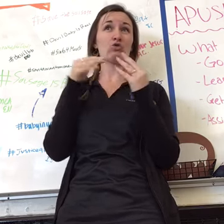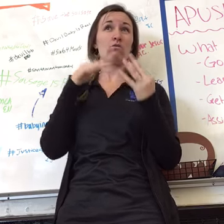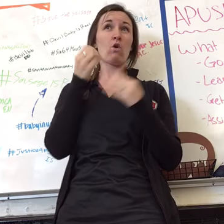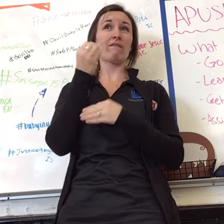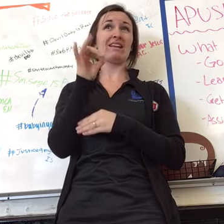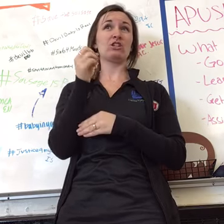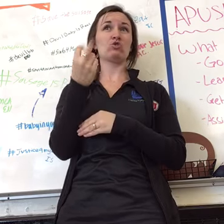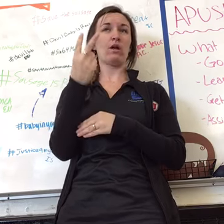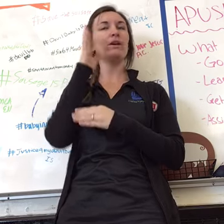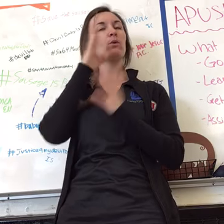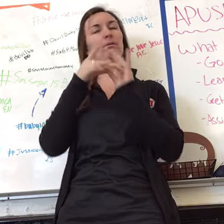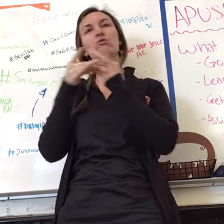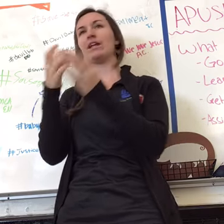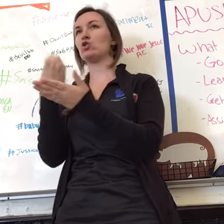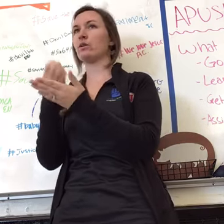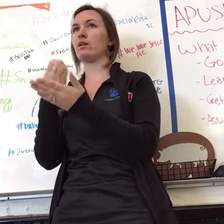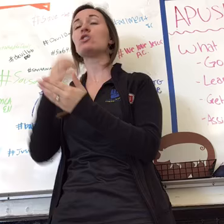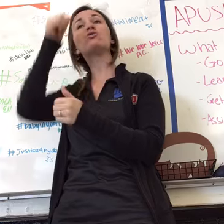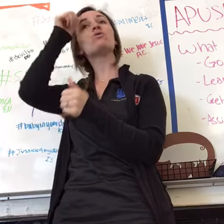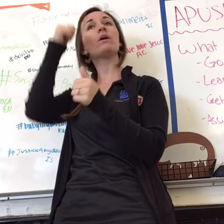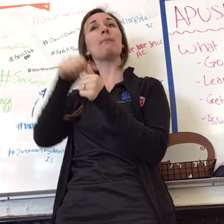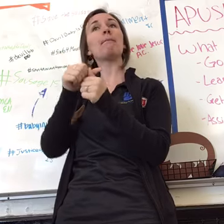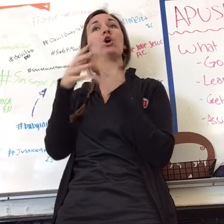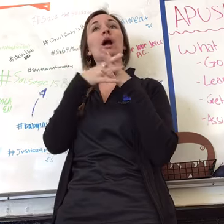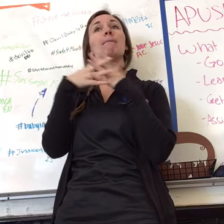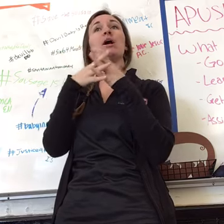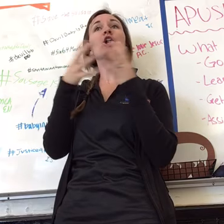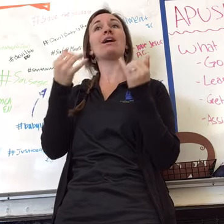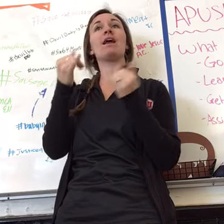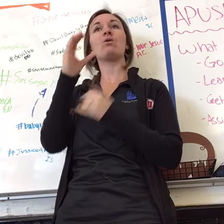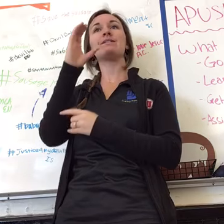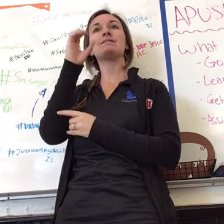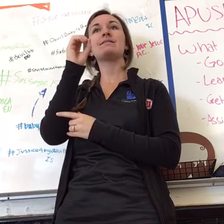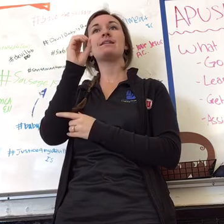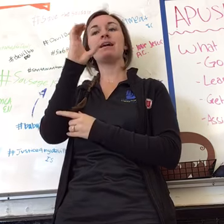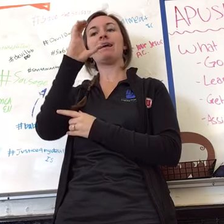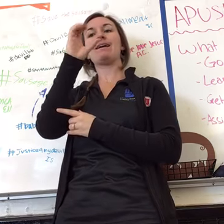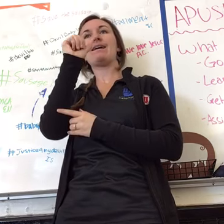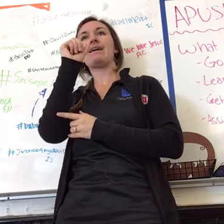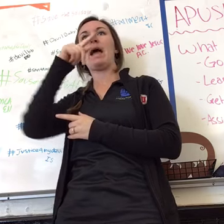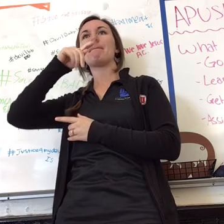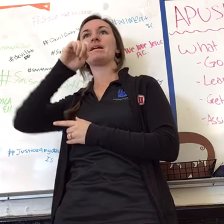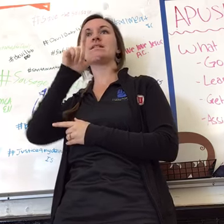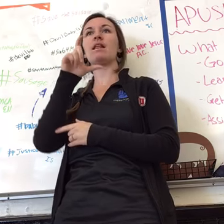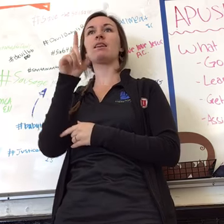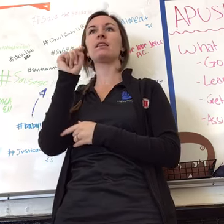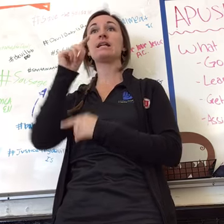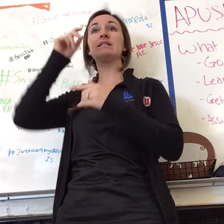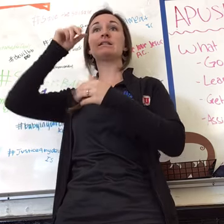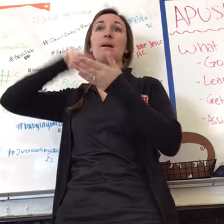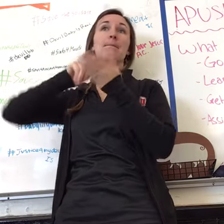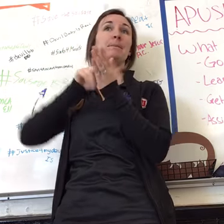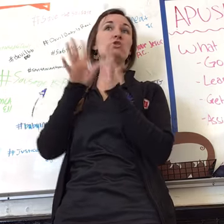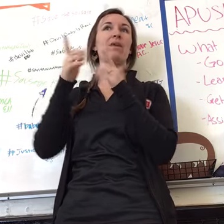Okay, America's not capitalist. They control their trade. What that means is with Britain, if they do something that